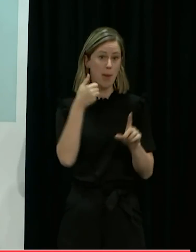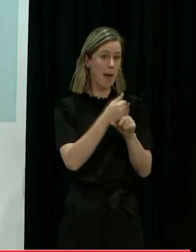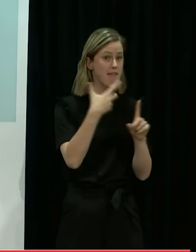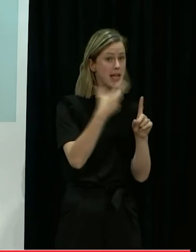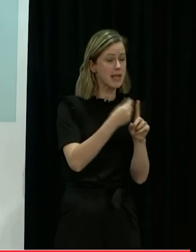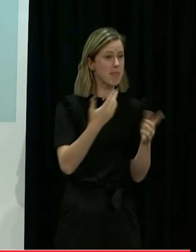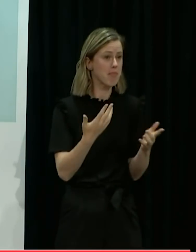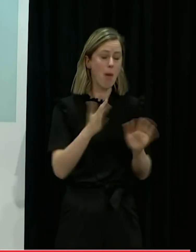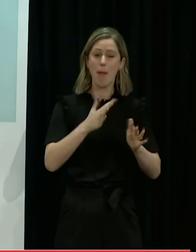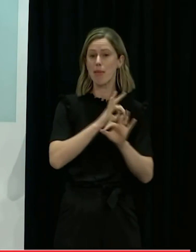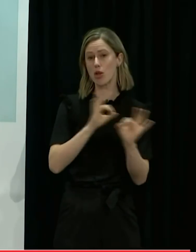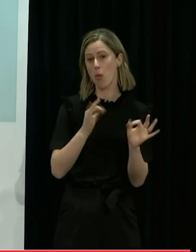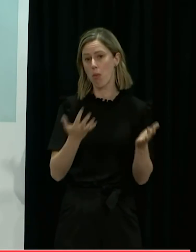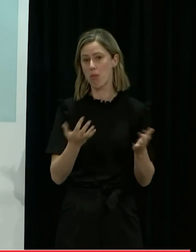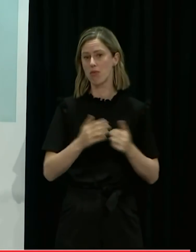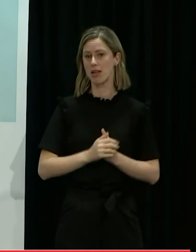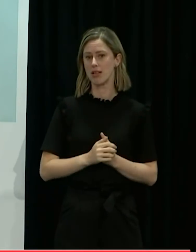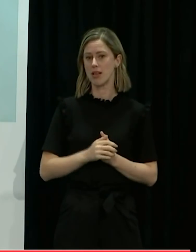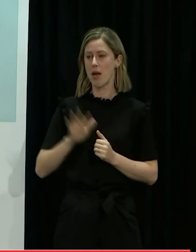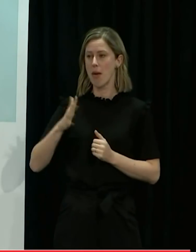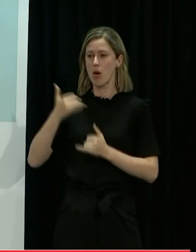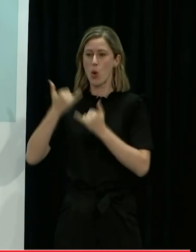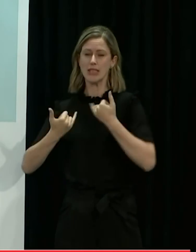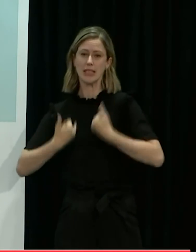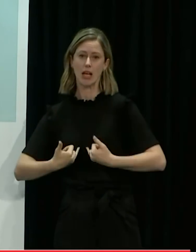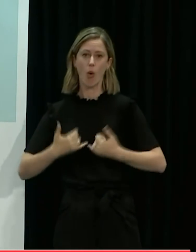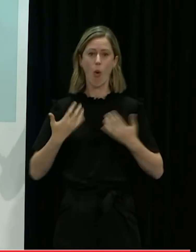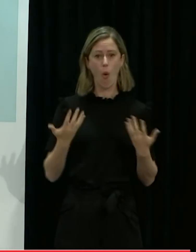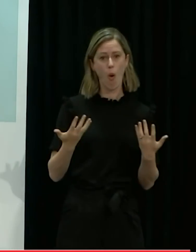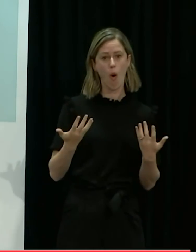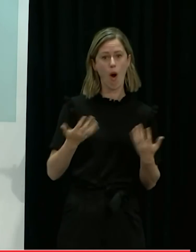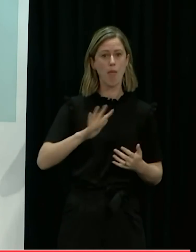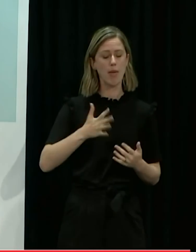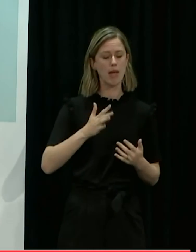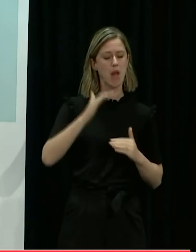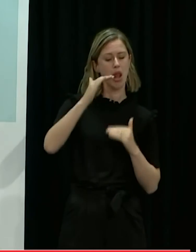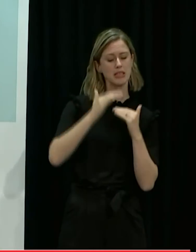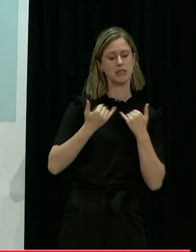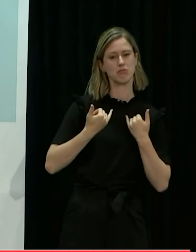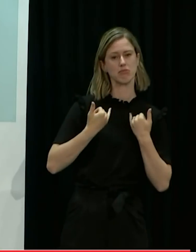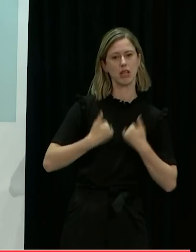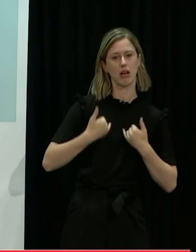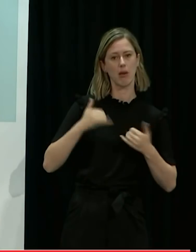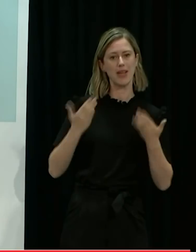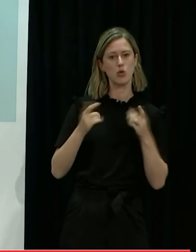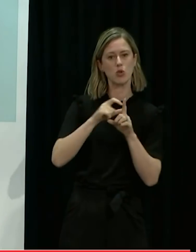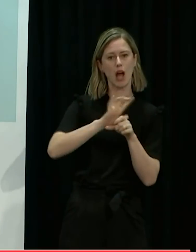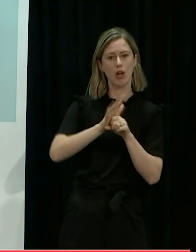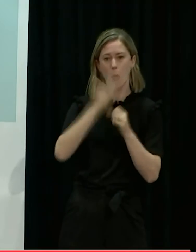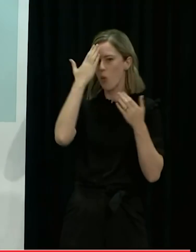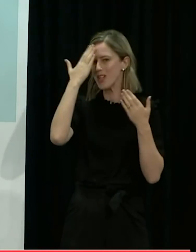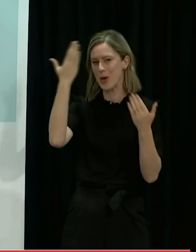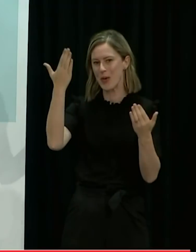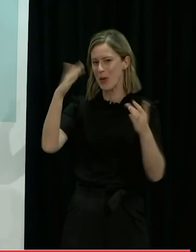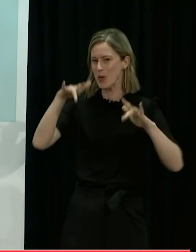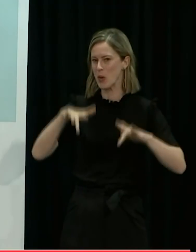vaccines, but it may not. It may be more severe, or it may be more mild than Delta. We simply do not